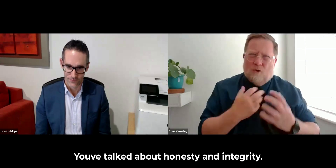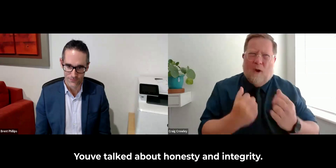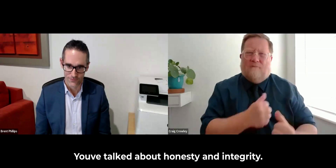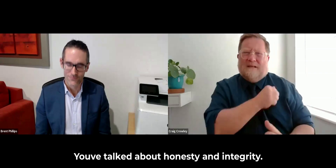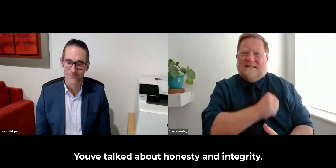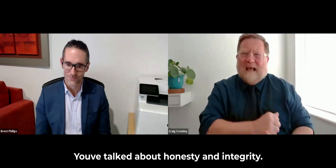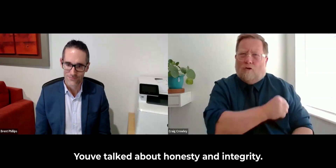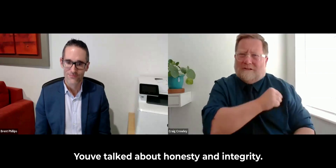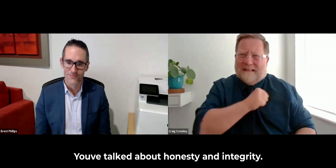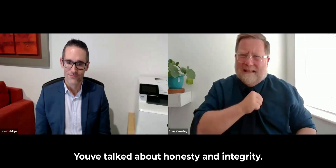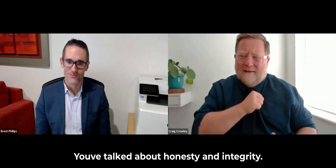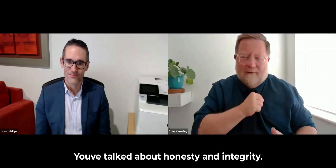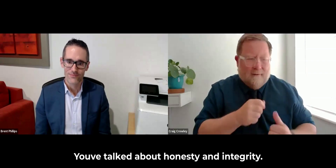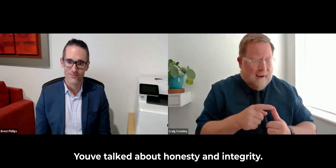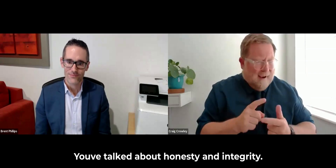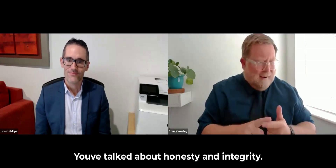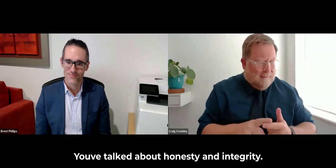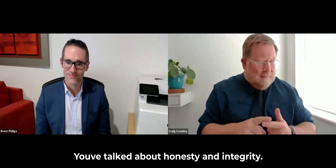about honesty and integrity.